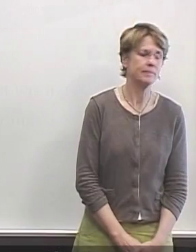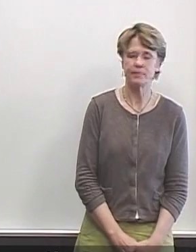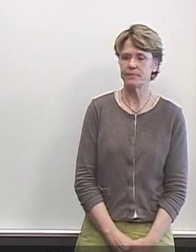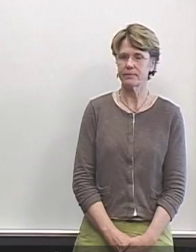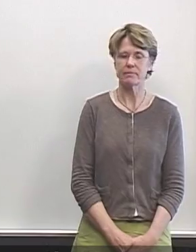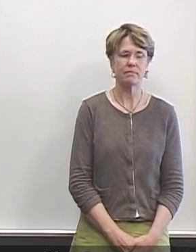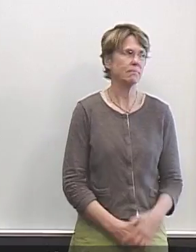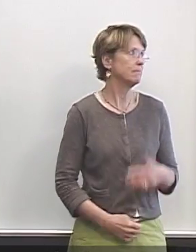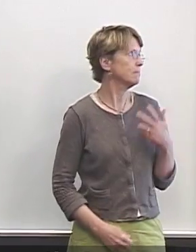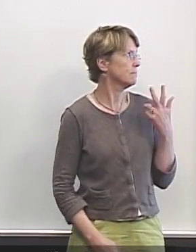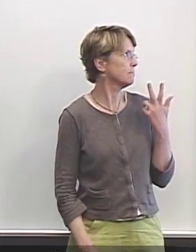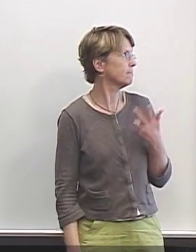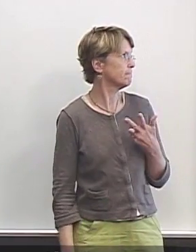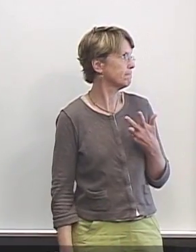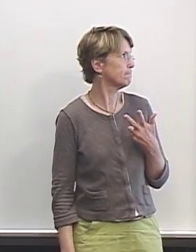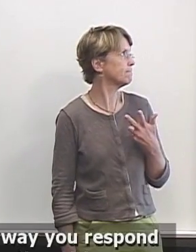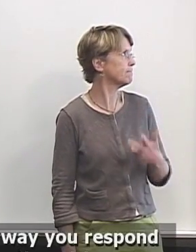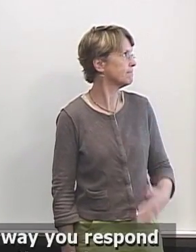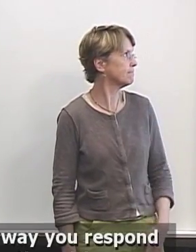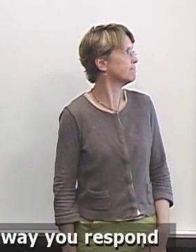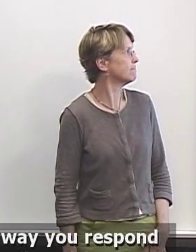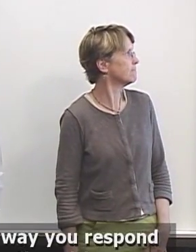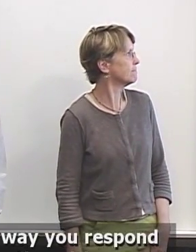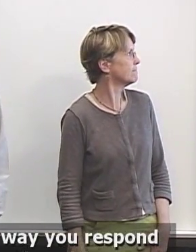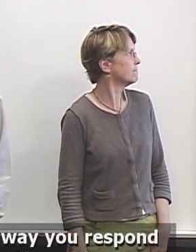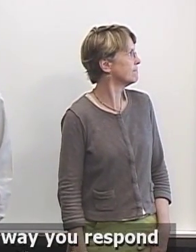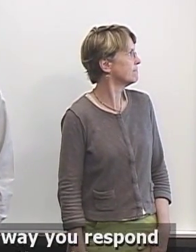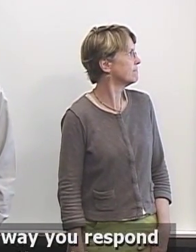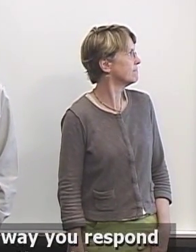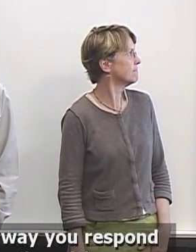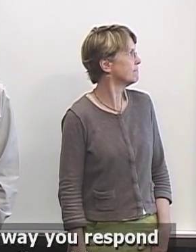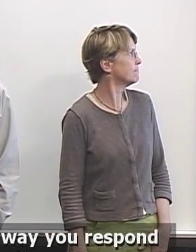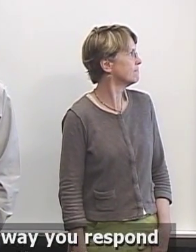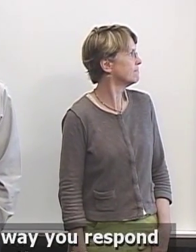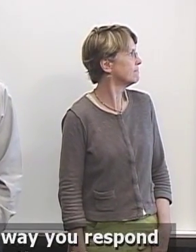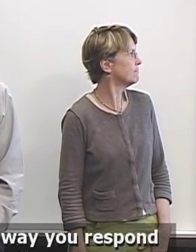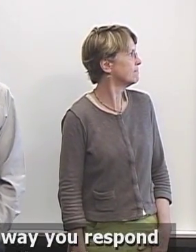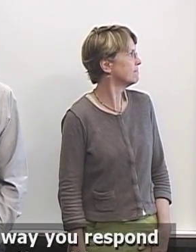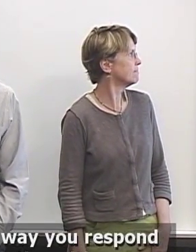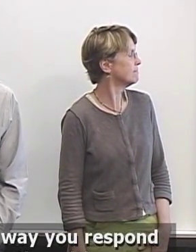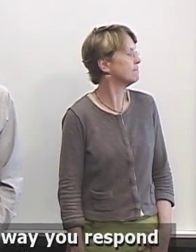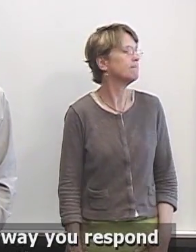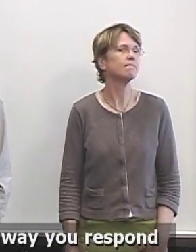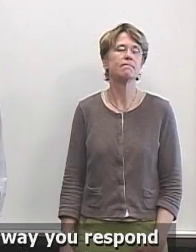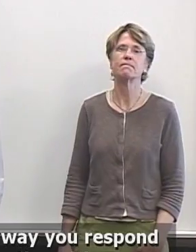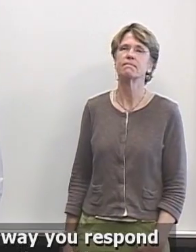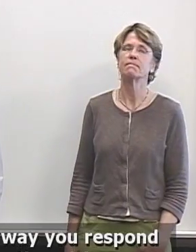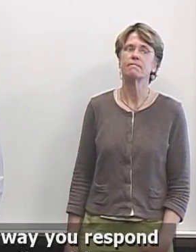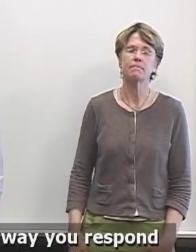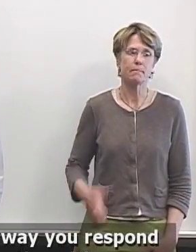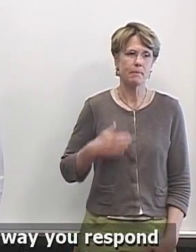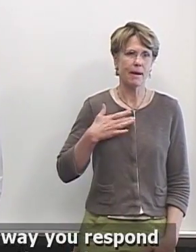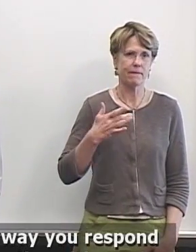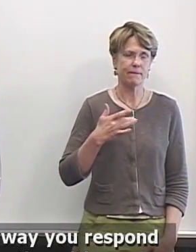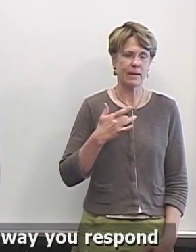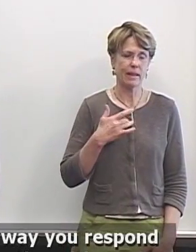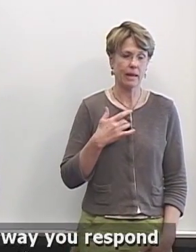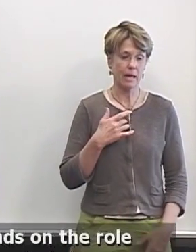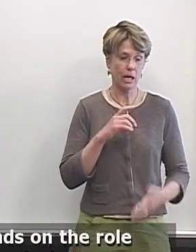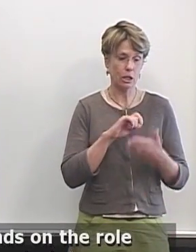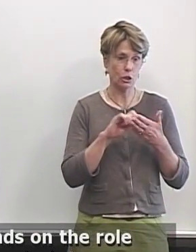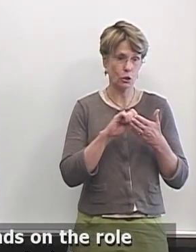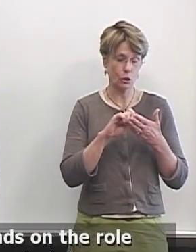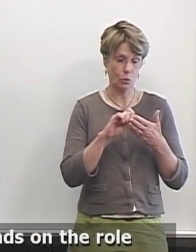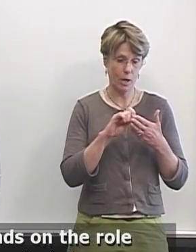So these are the three. I feel that the way you respond to a student's writing